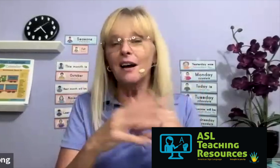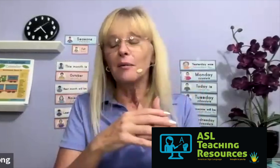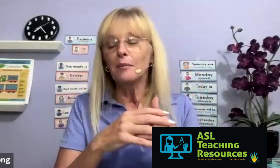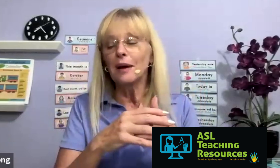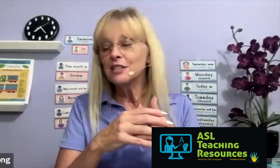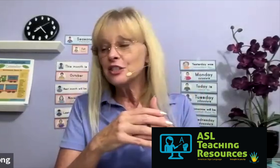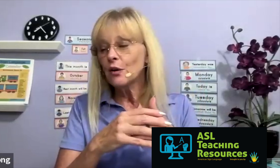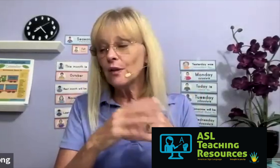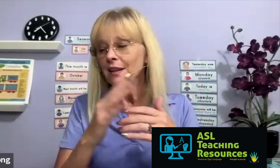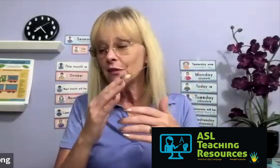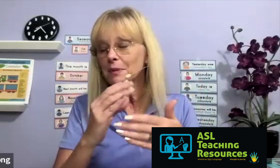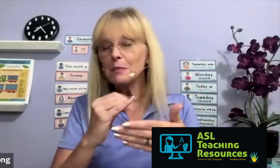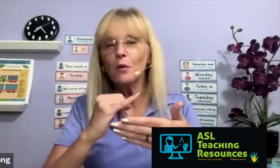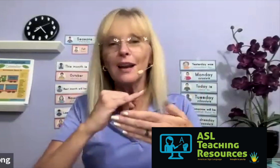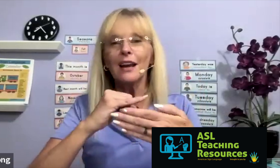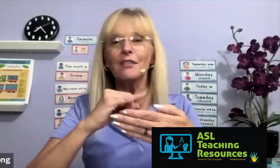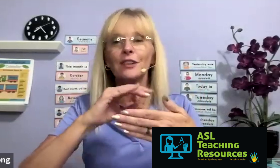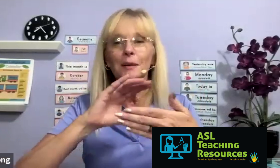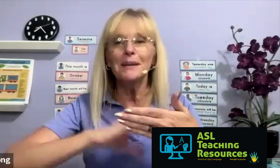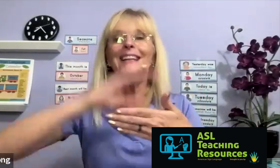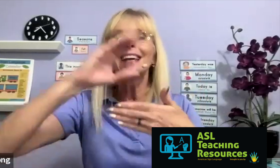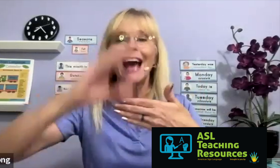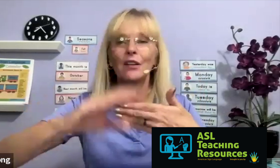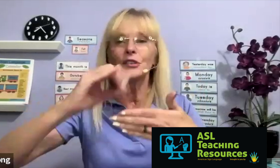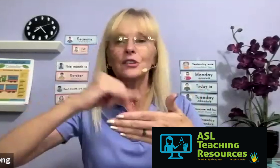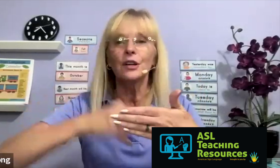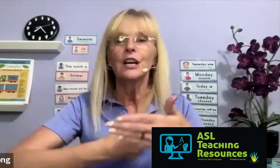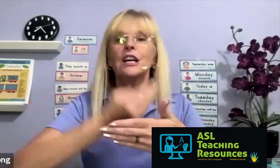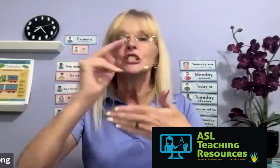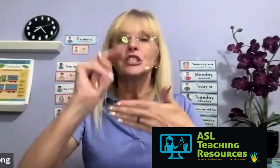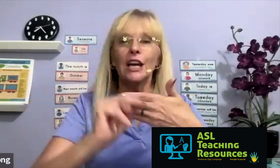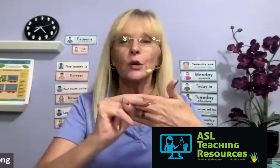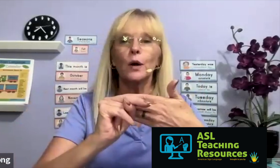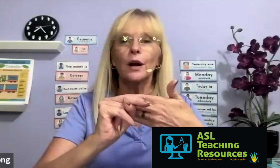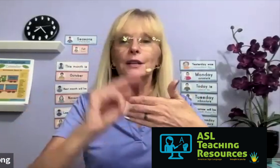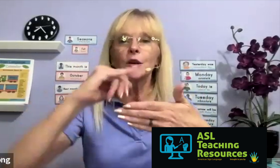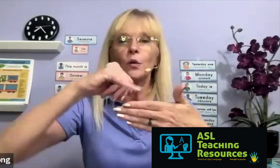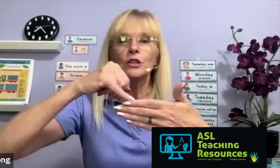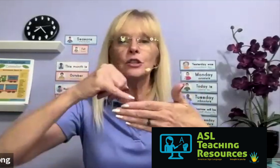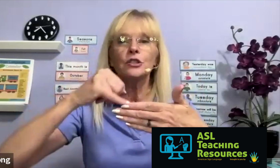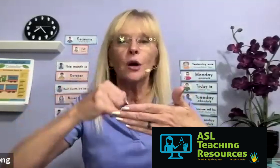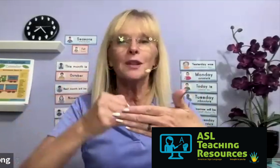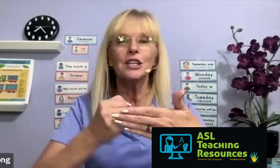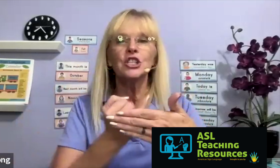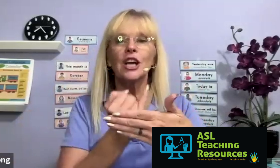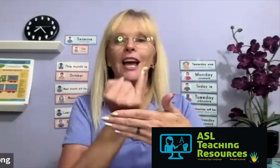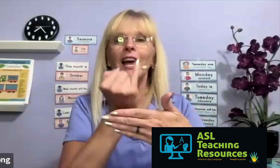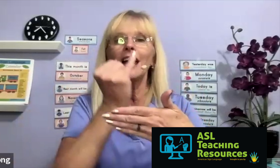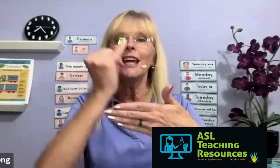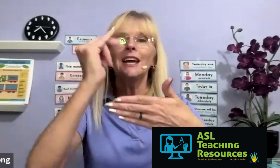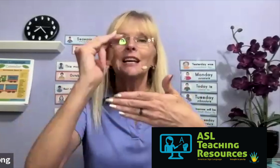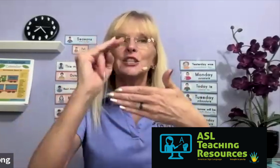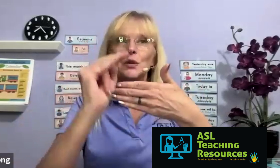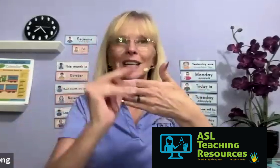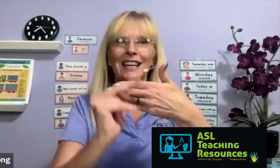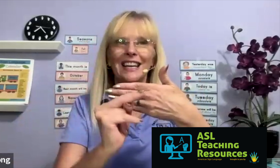And so that would be more like flipping the calendar. January. So we start with a J to an